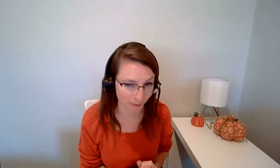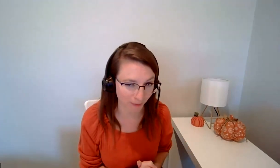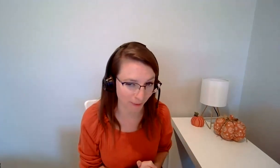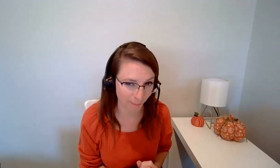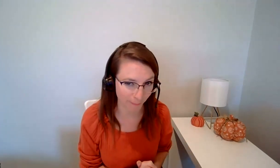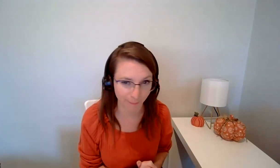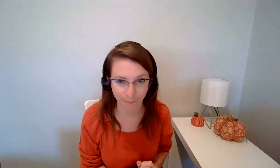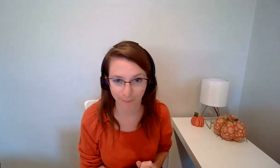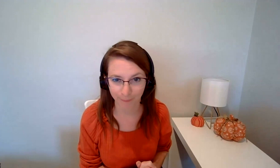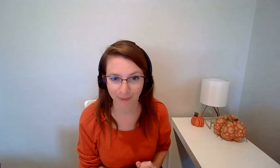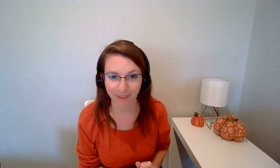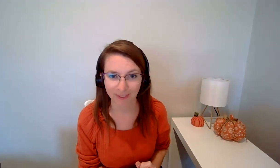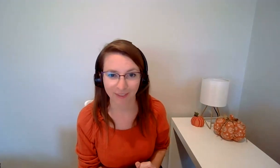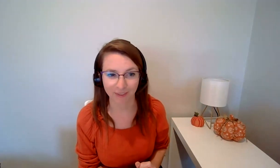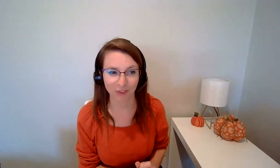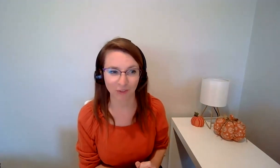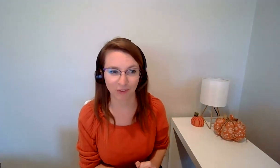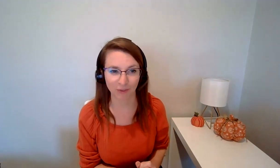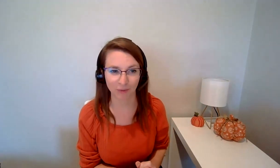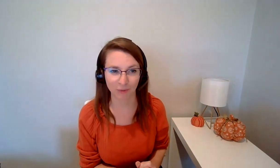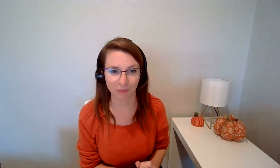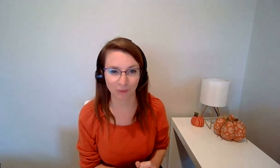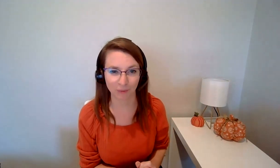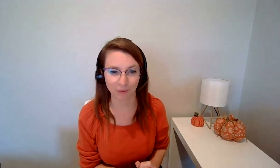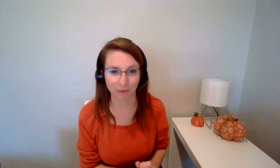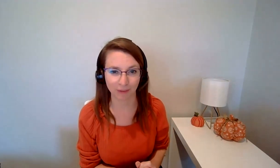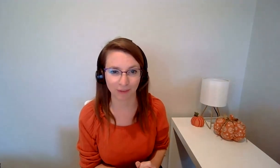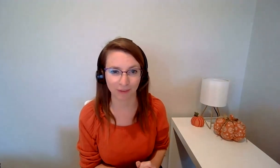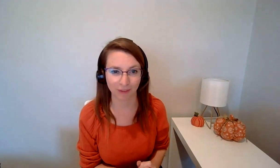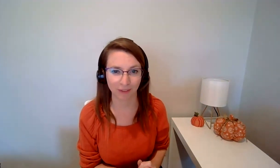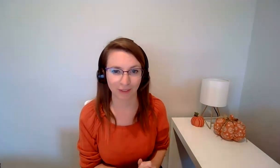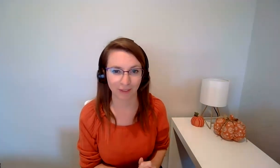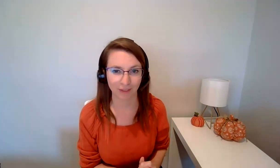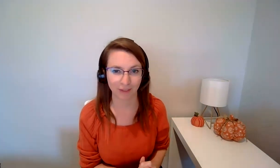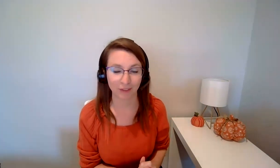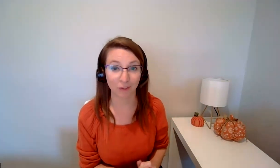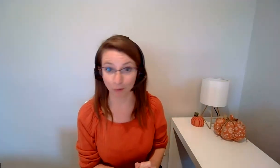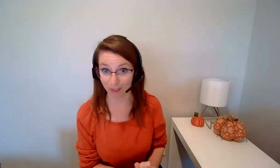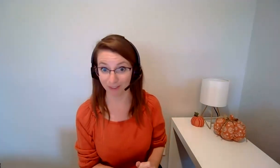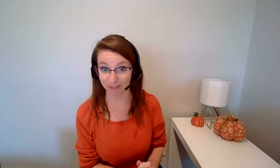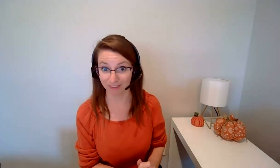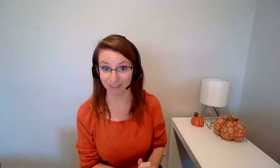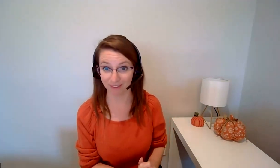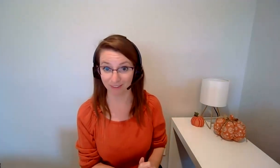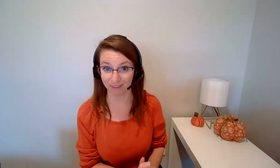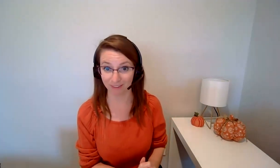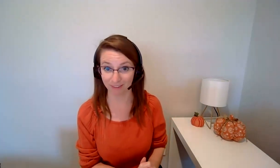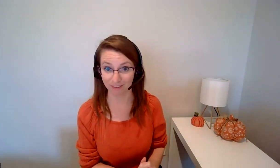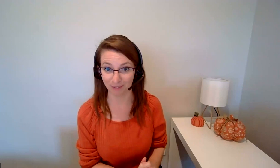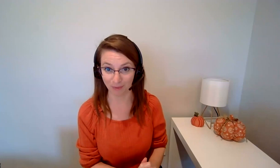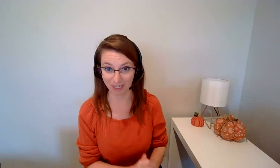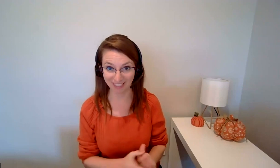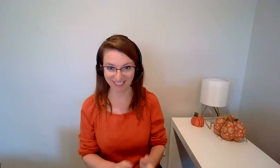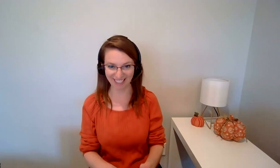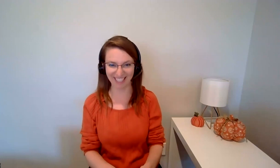let's see. Let's do Jody. Okay.